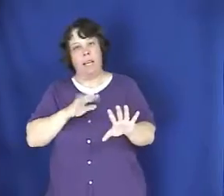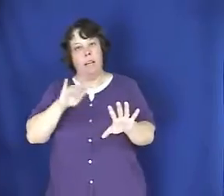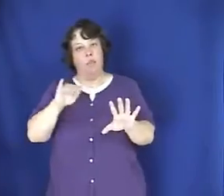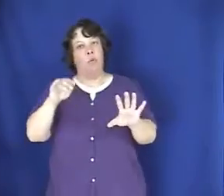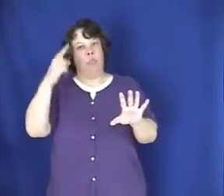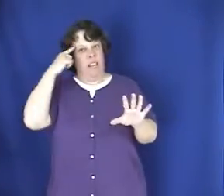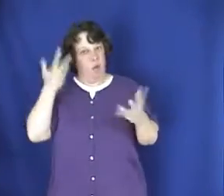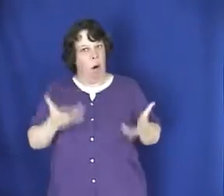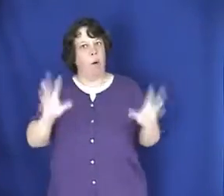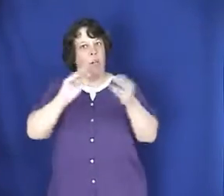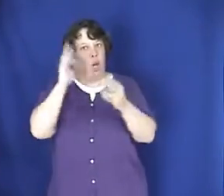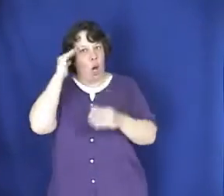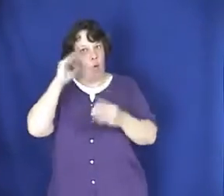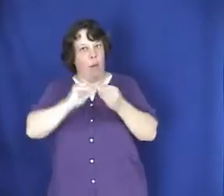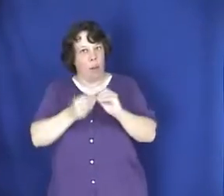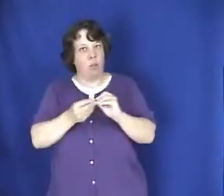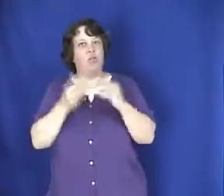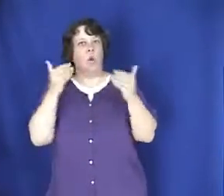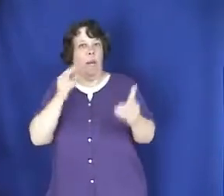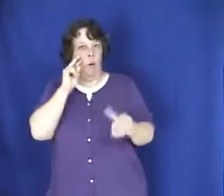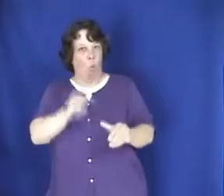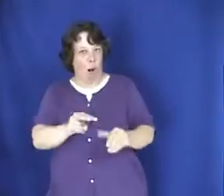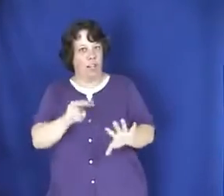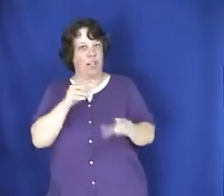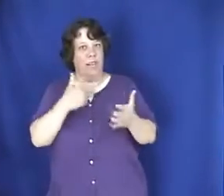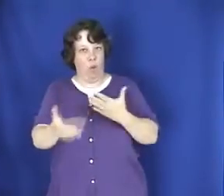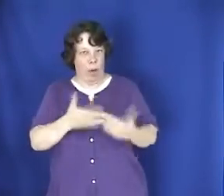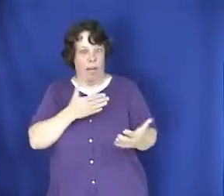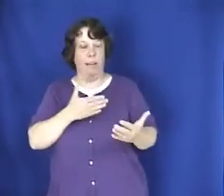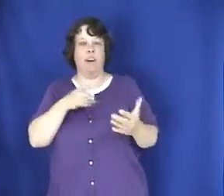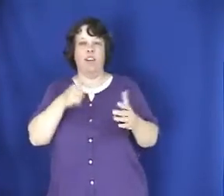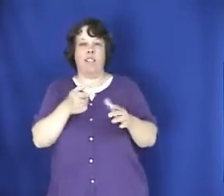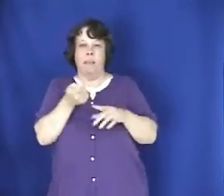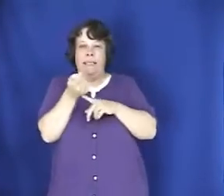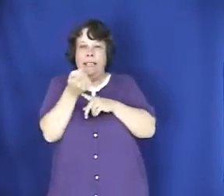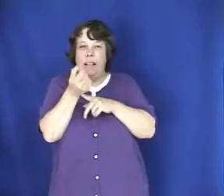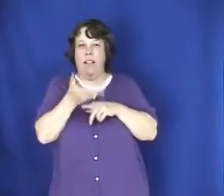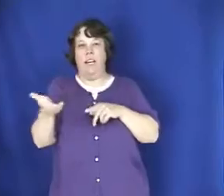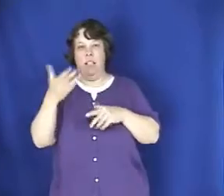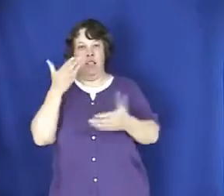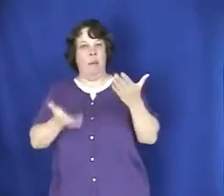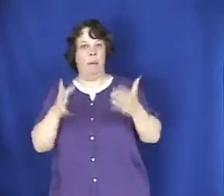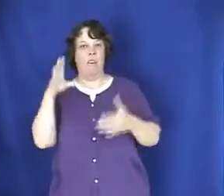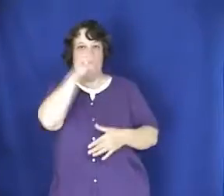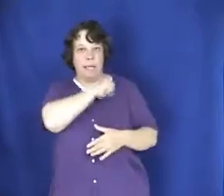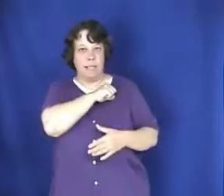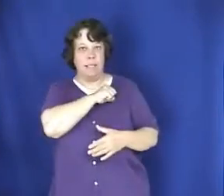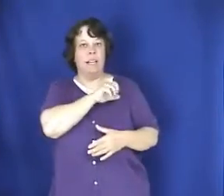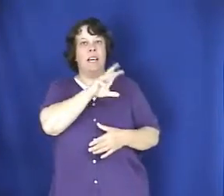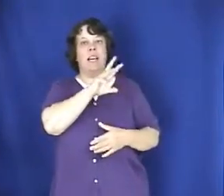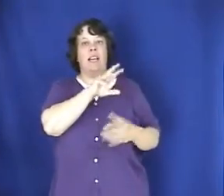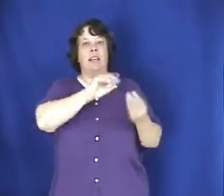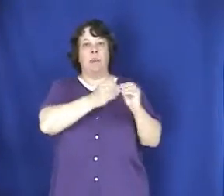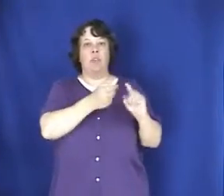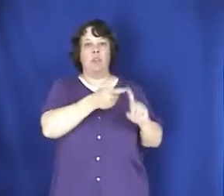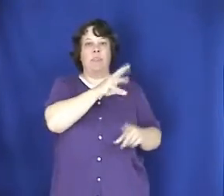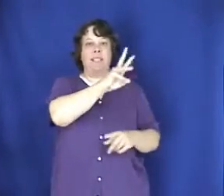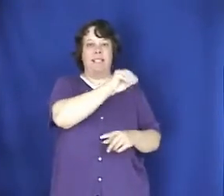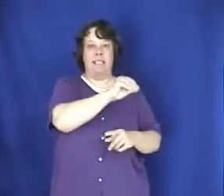If you think you already know numbers, go ahead and watch anyway. There are some little things that you maybe have missed in numbers from the